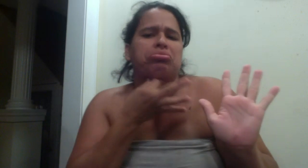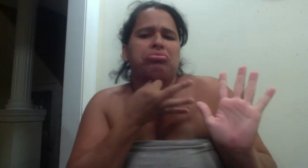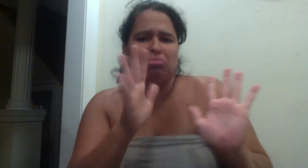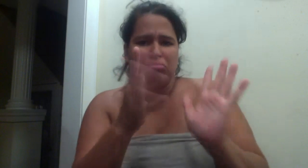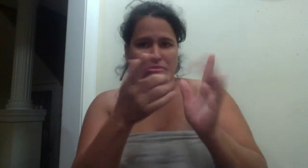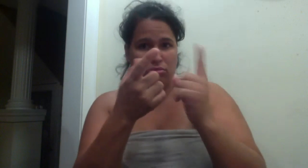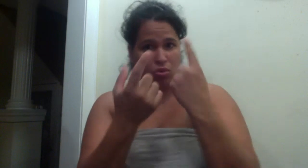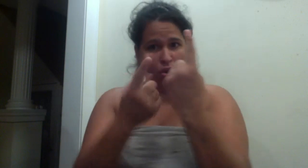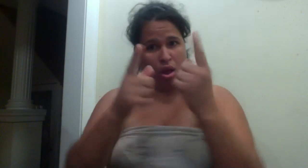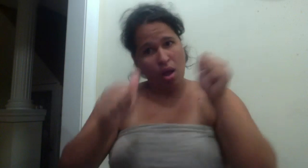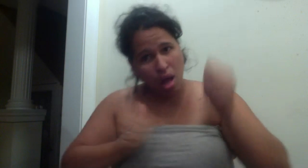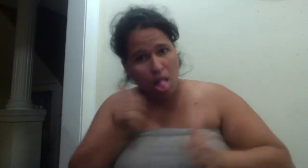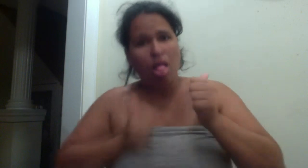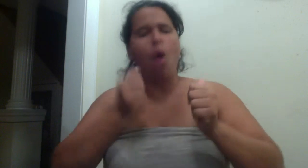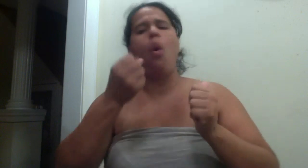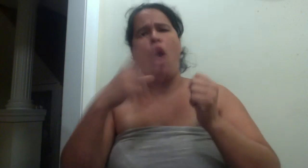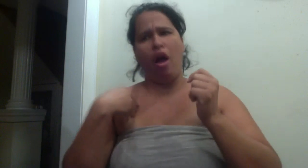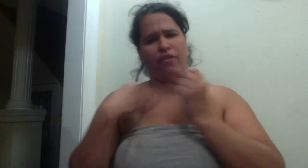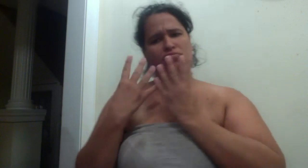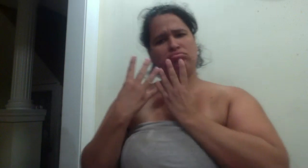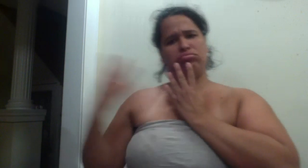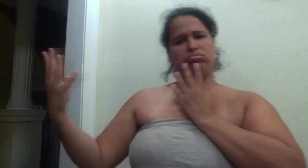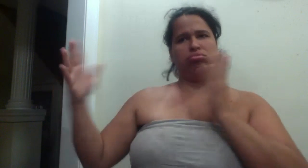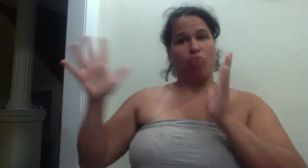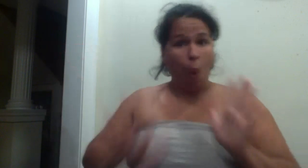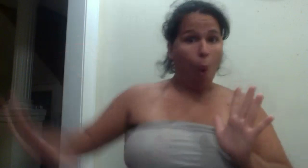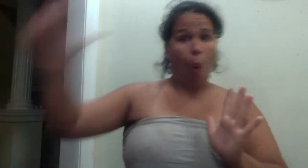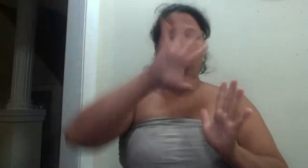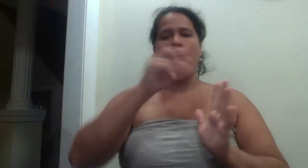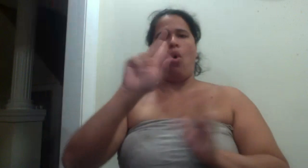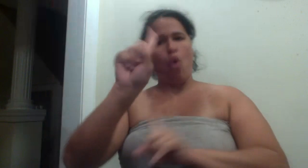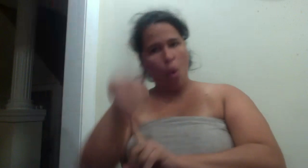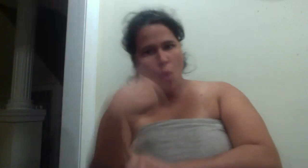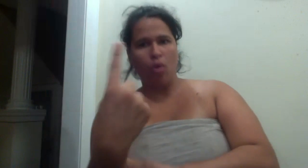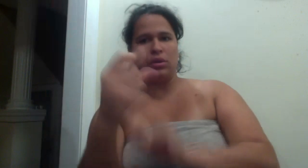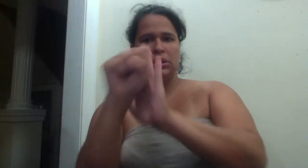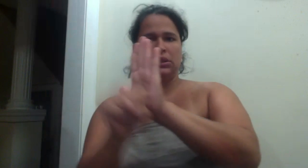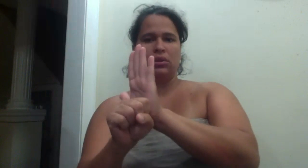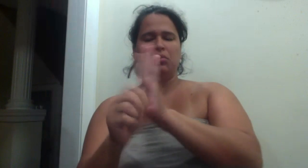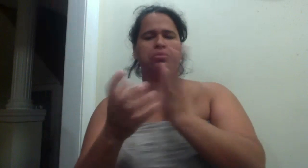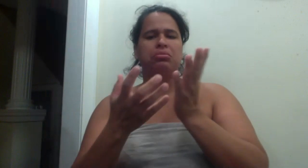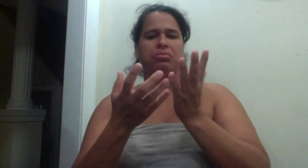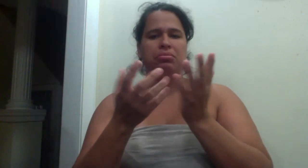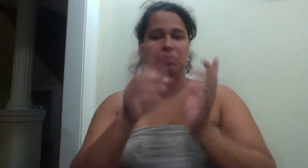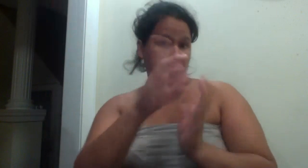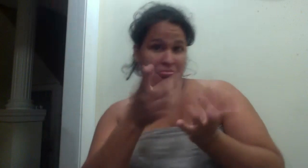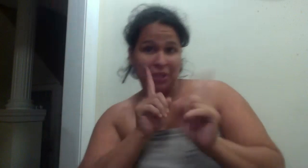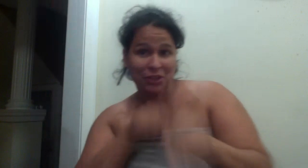I was just curious if you had anything specific, more related to deaf, if it's just specific deafblind, or or if it's just a general thing